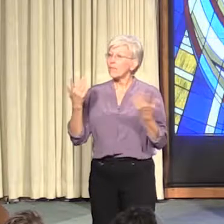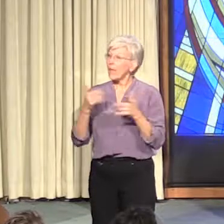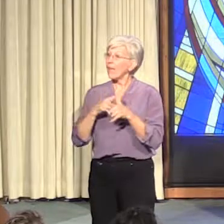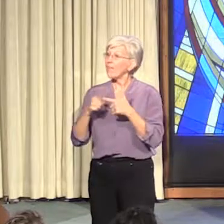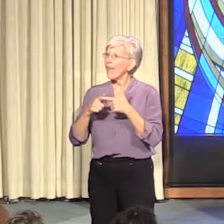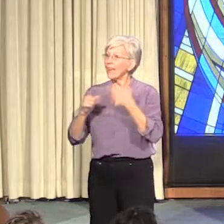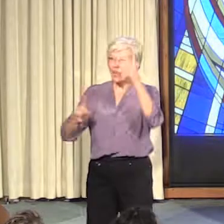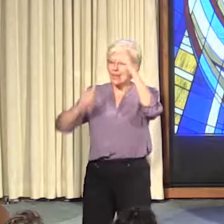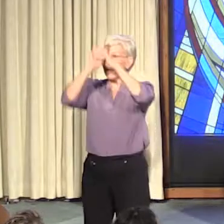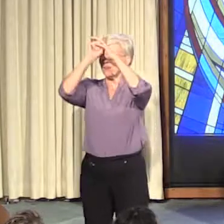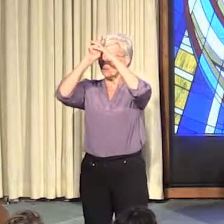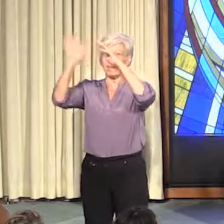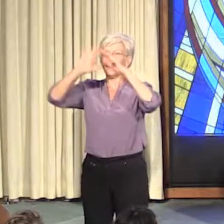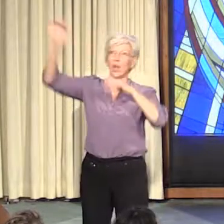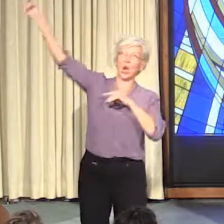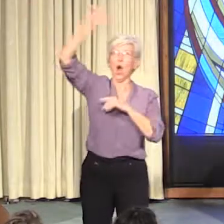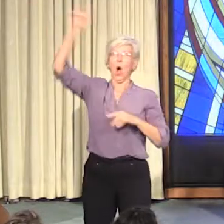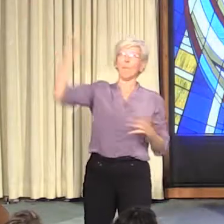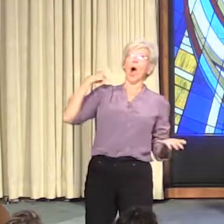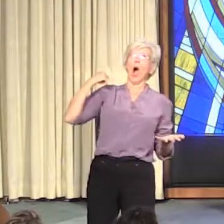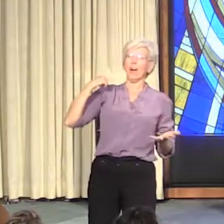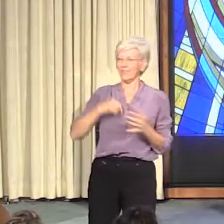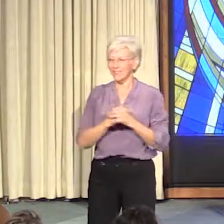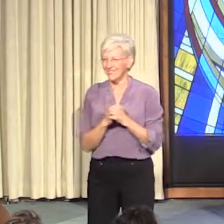me, kind of like a thunderbolt.